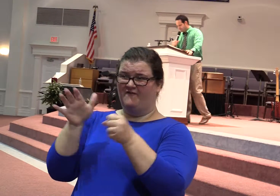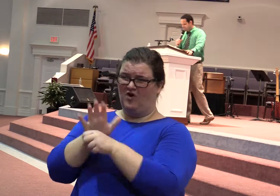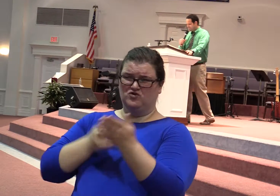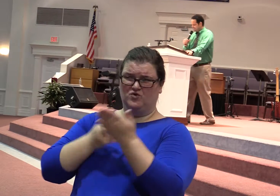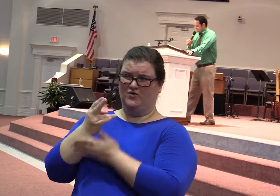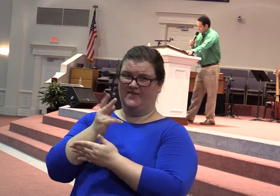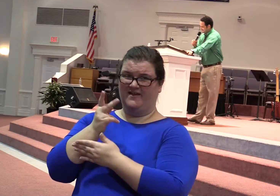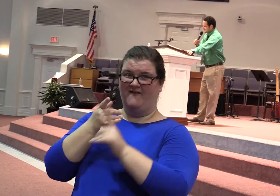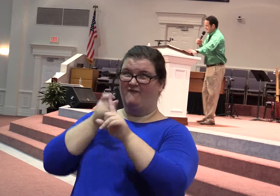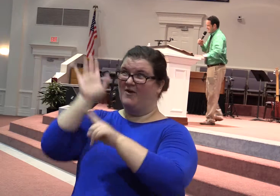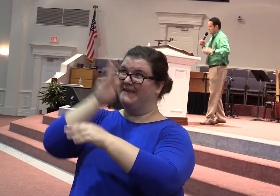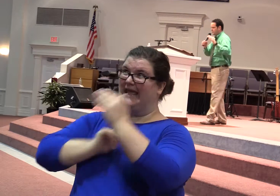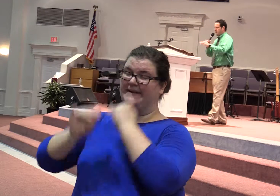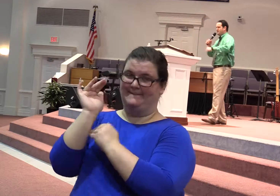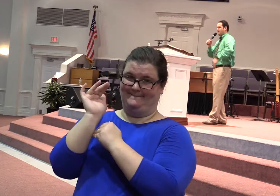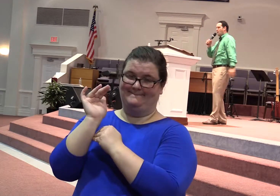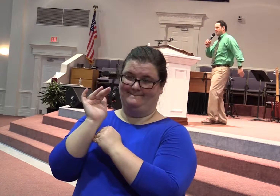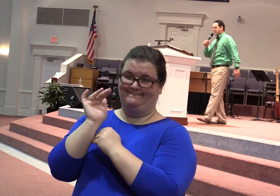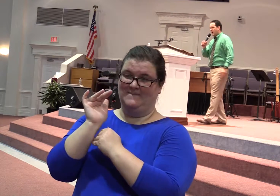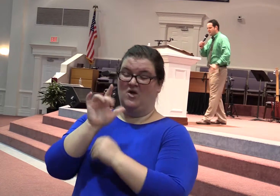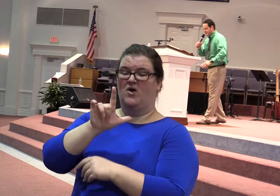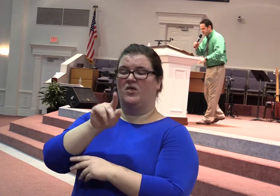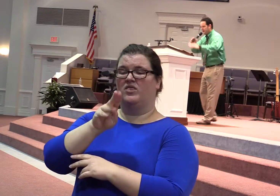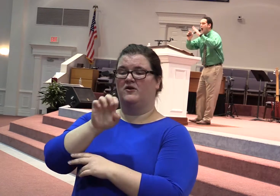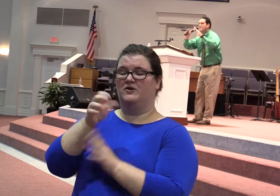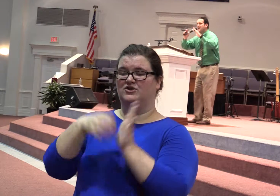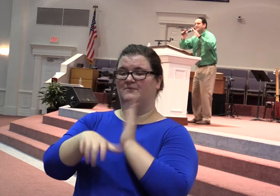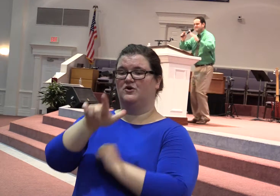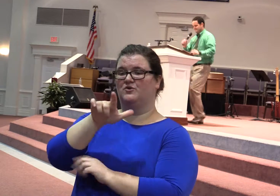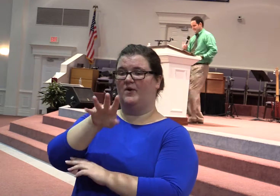kingdom. Right. And in Luke 24:45, Jesus